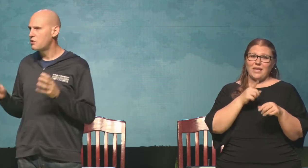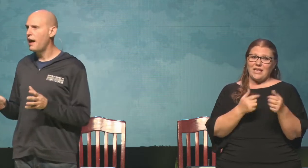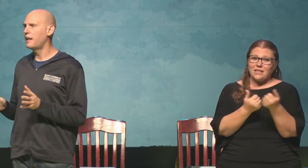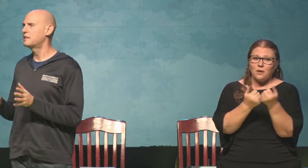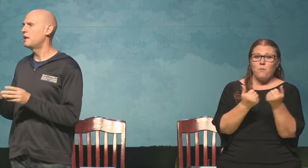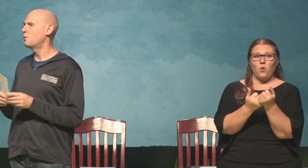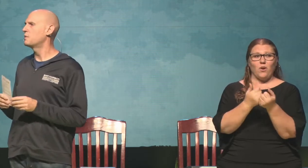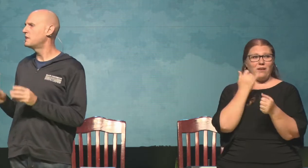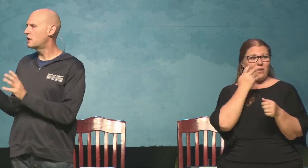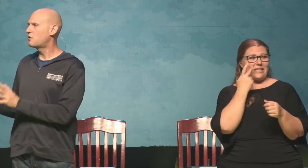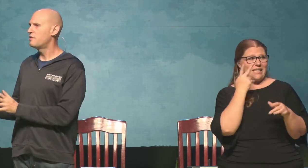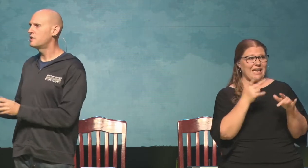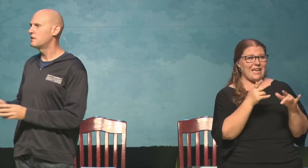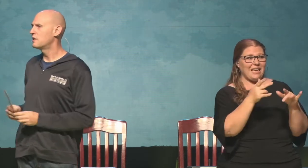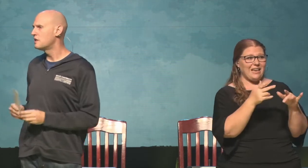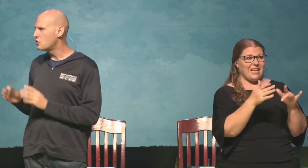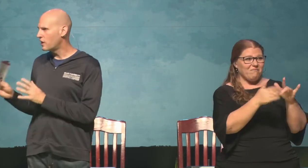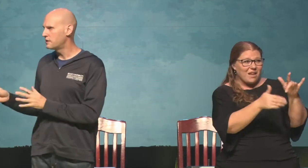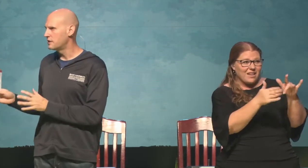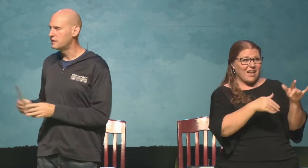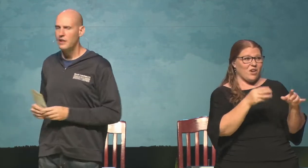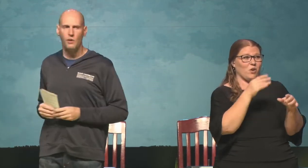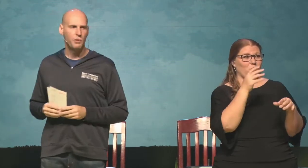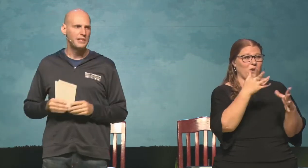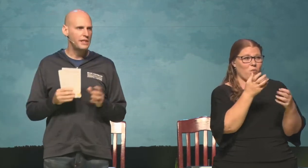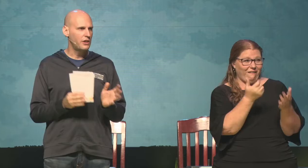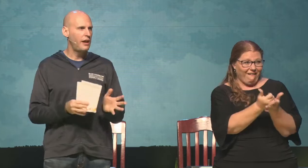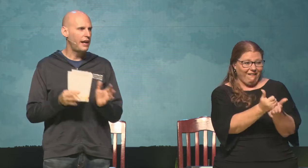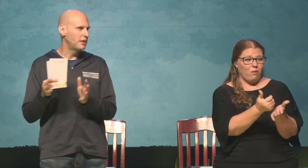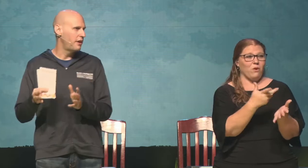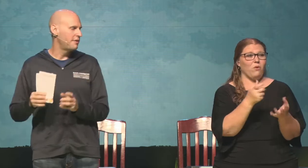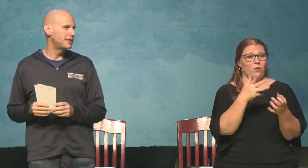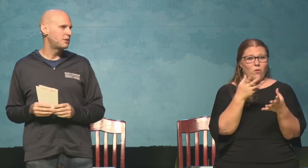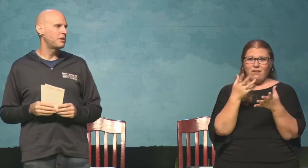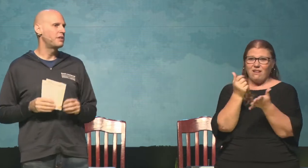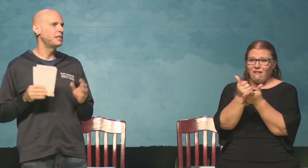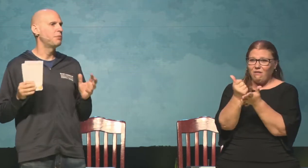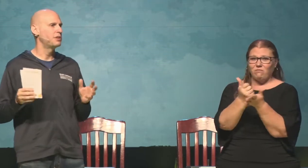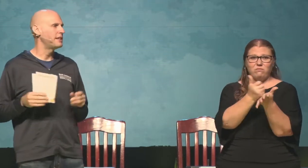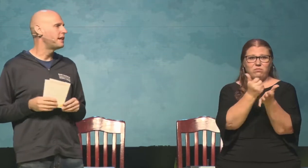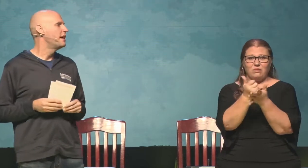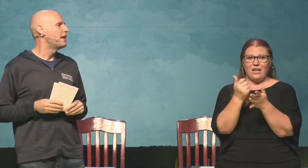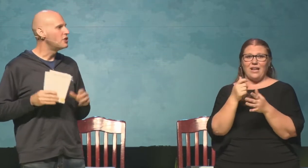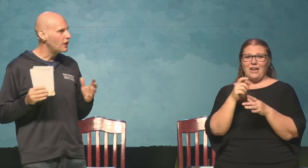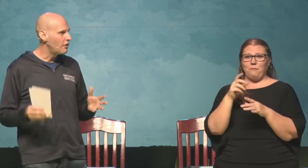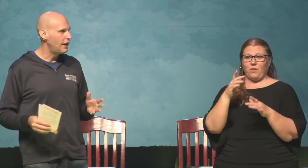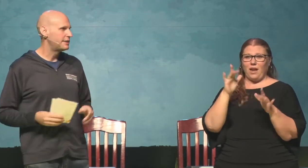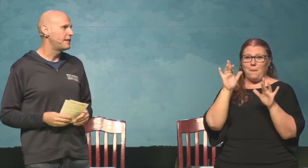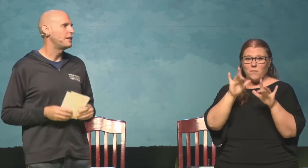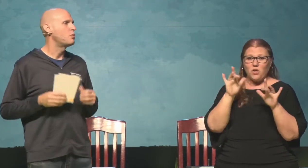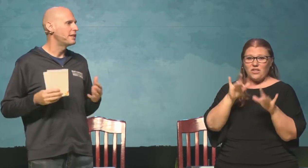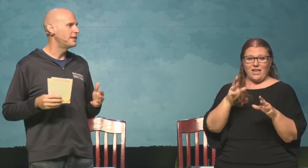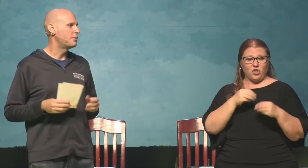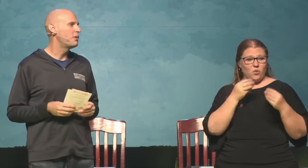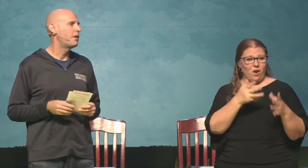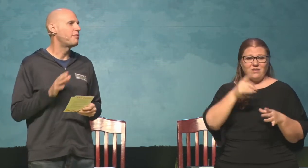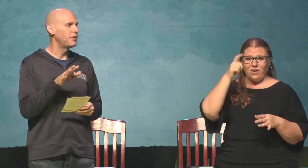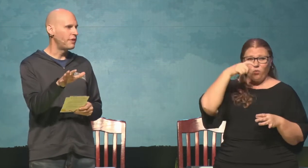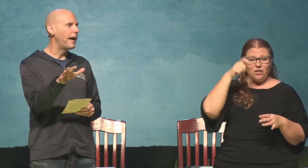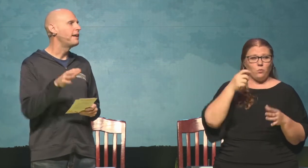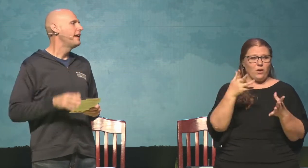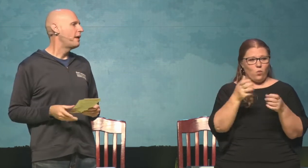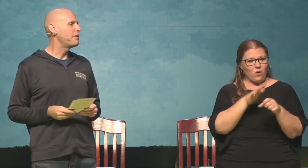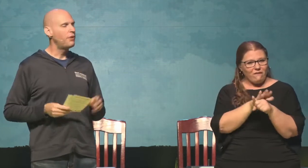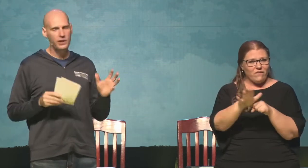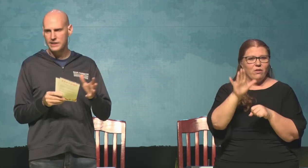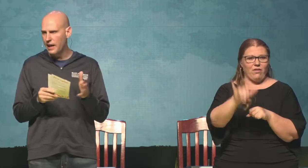see the cracks and where we see the crevices in justice, where we see the cracks and crevices where there needs mercy and generosity and wisdom. We want to fill